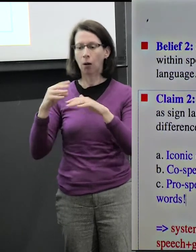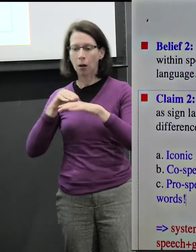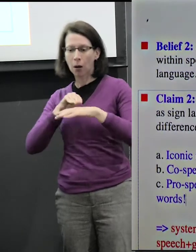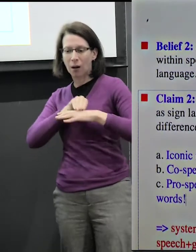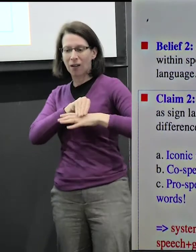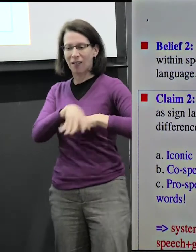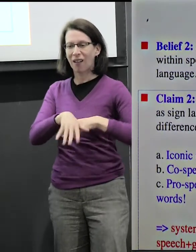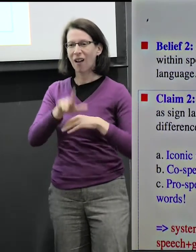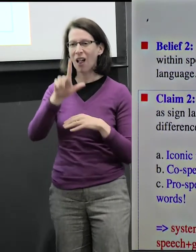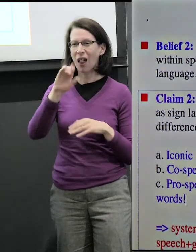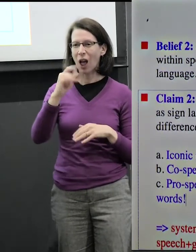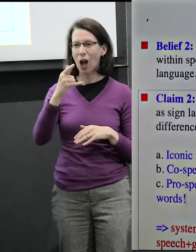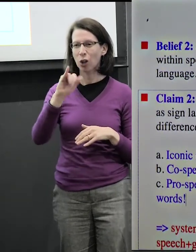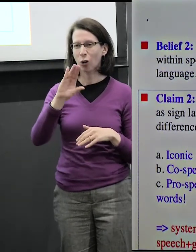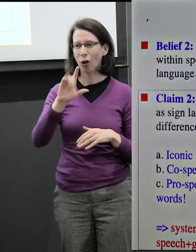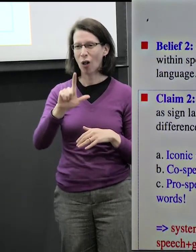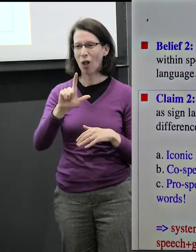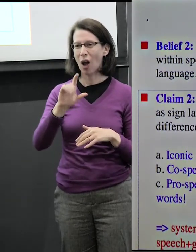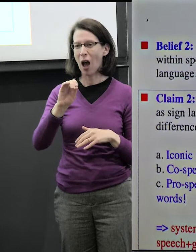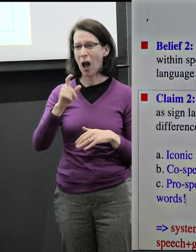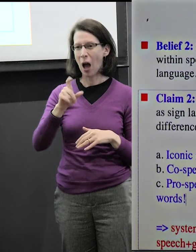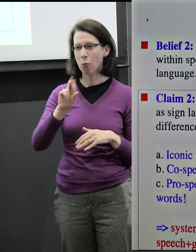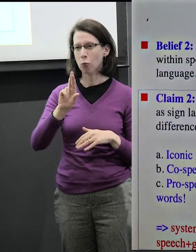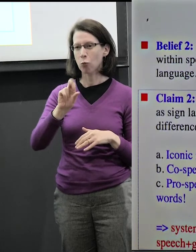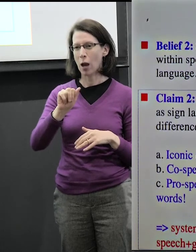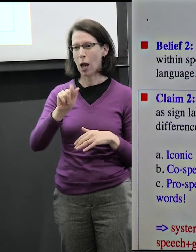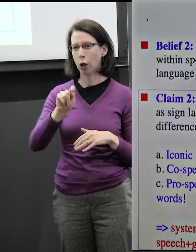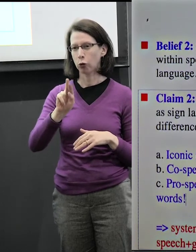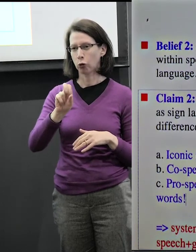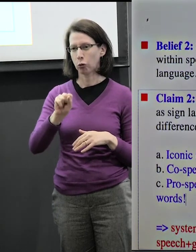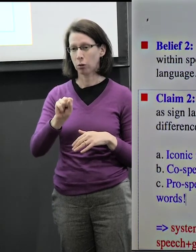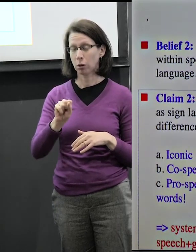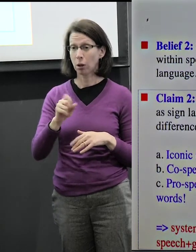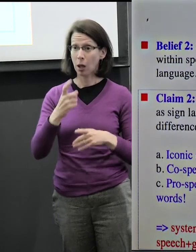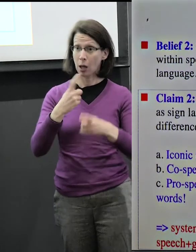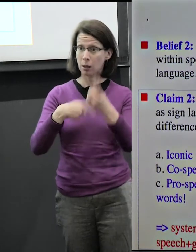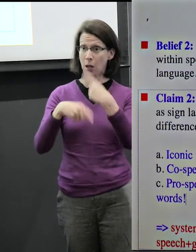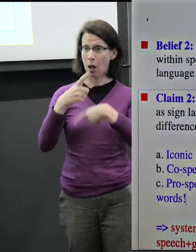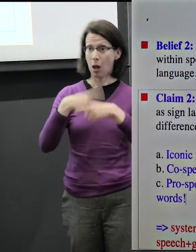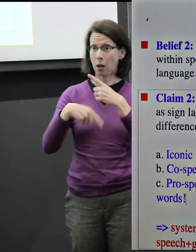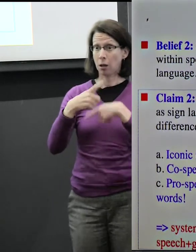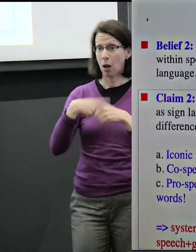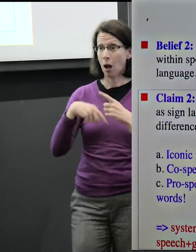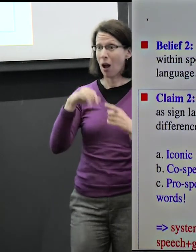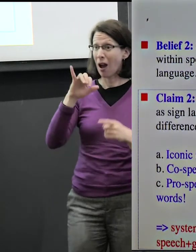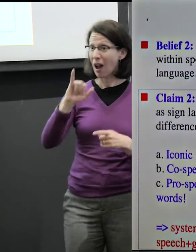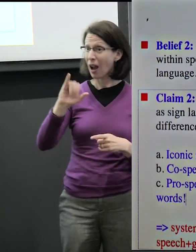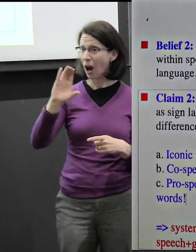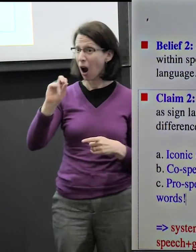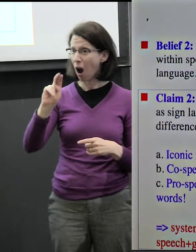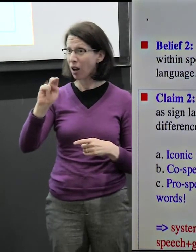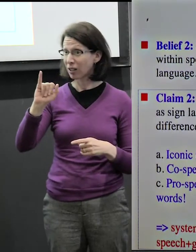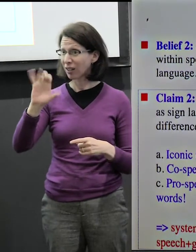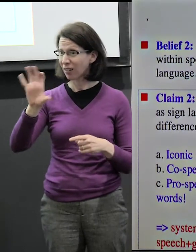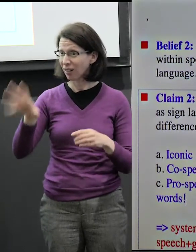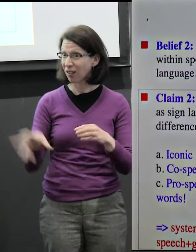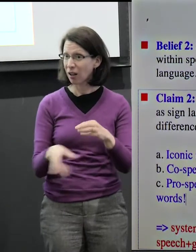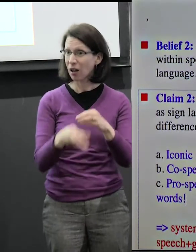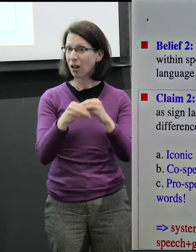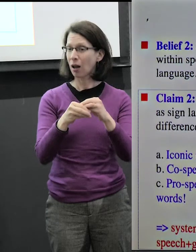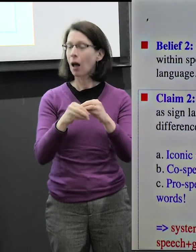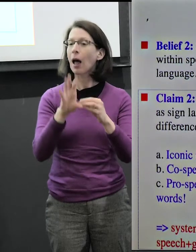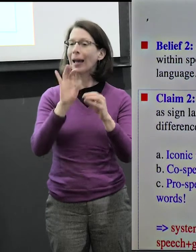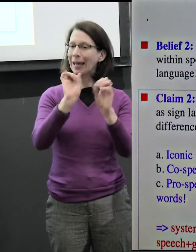is that iconic modulations of signs, which we see all over the place, can be at